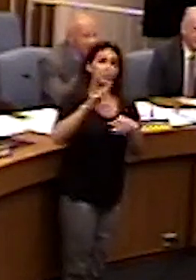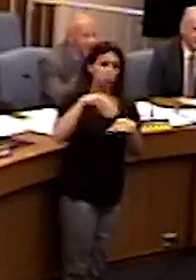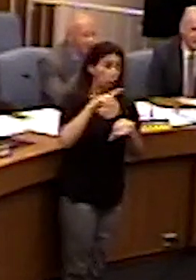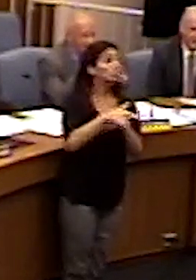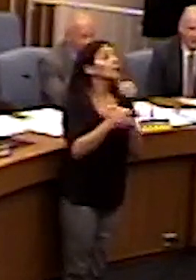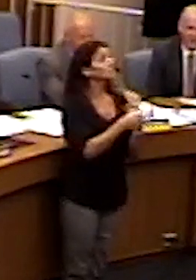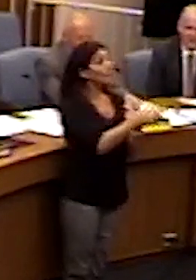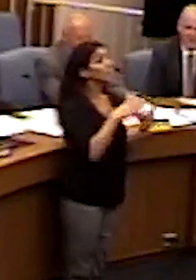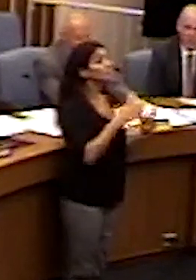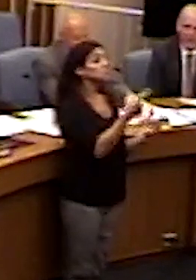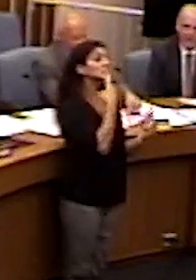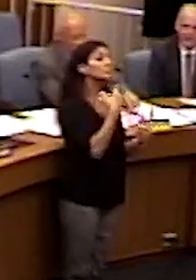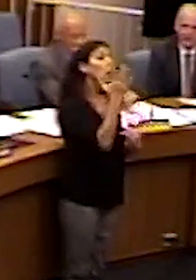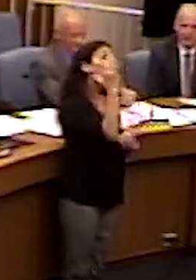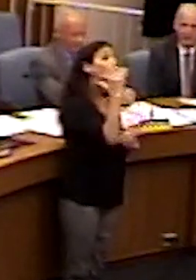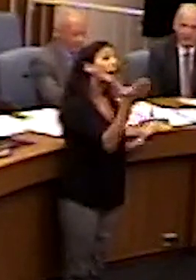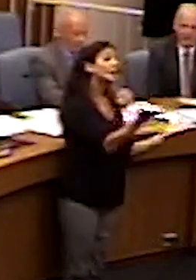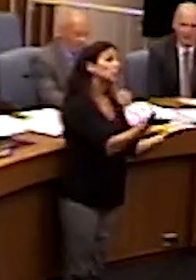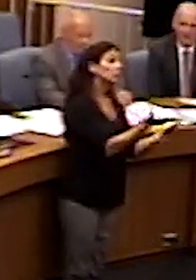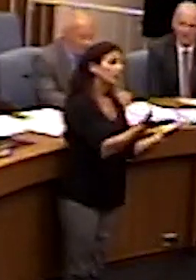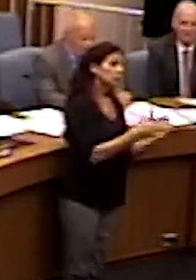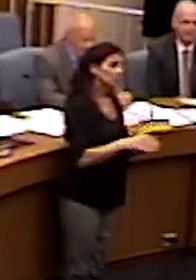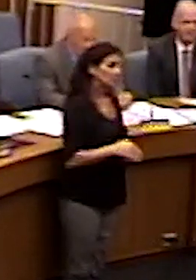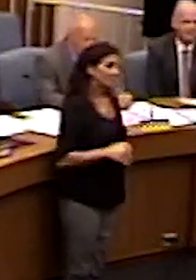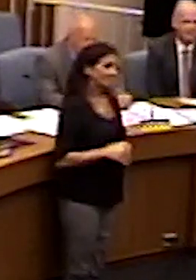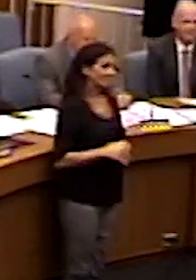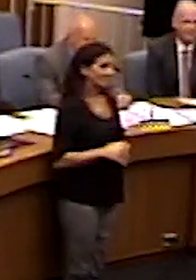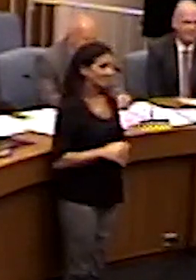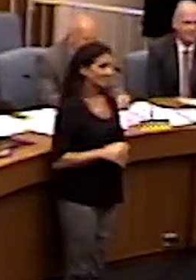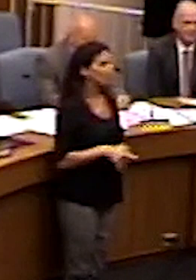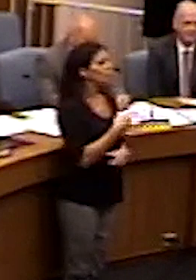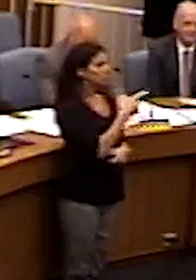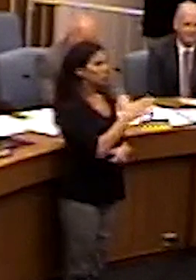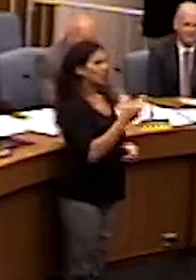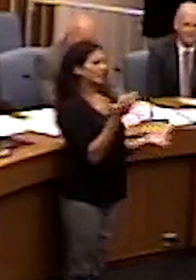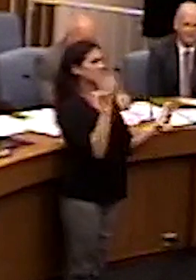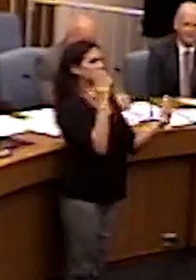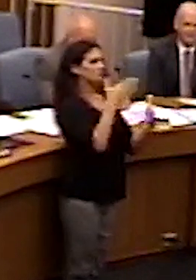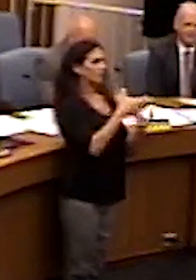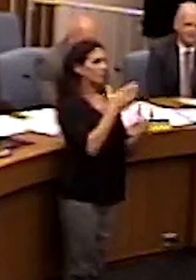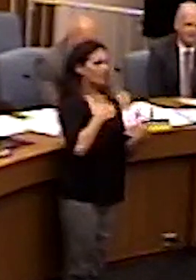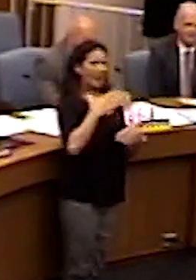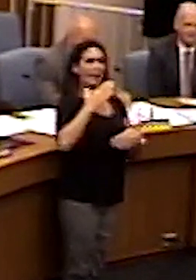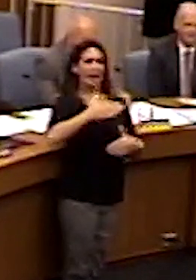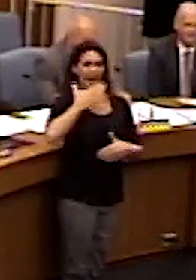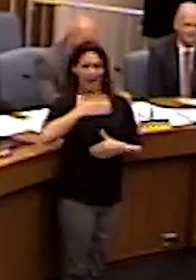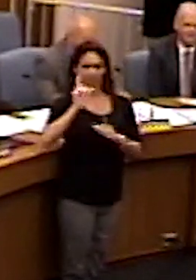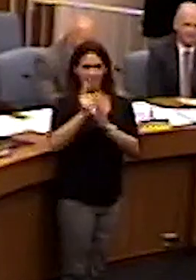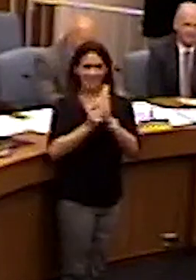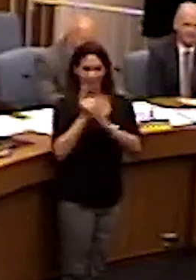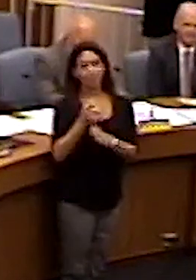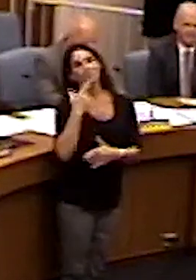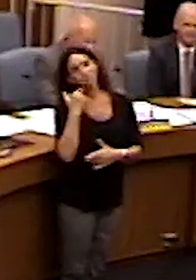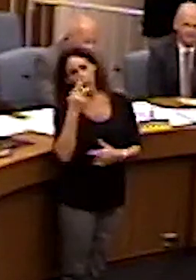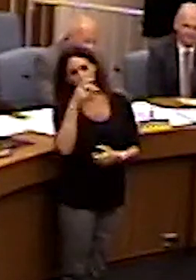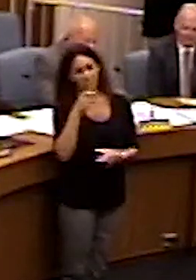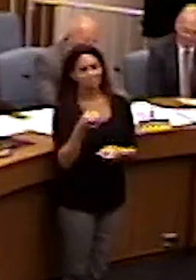you'd like to state the reason why you're here. It interrupted my happy hour. I mean, that'd be funny.